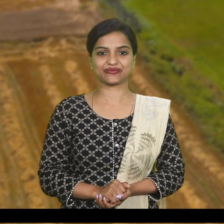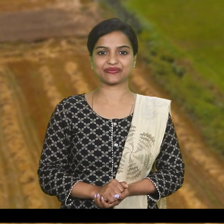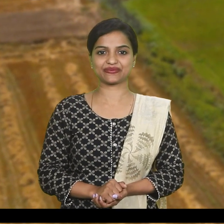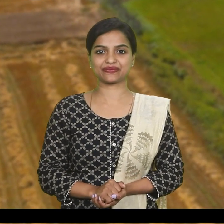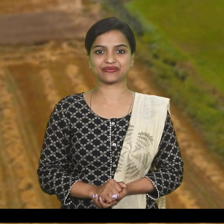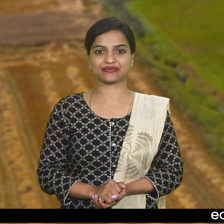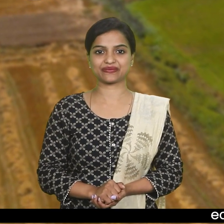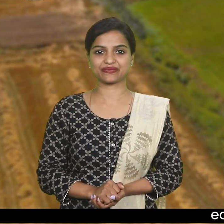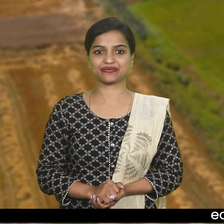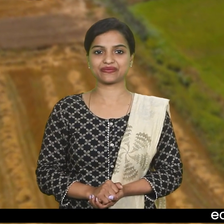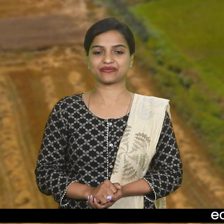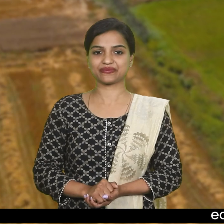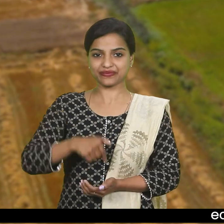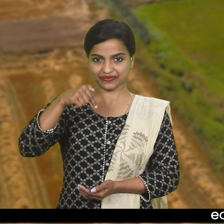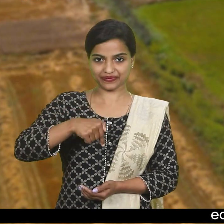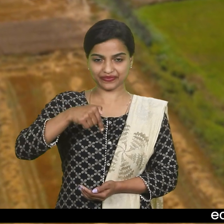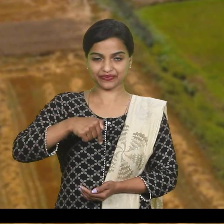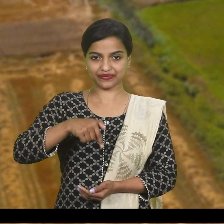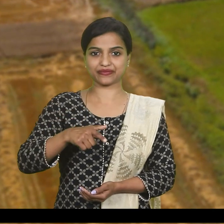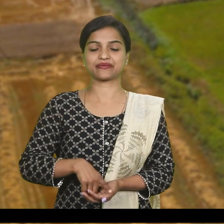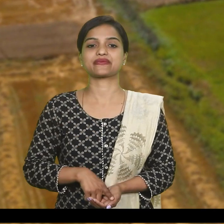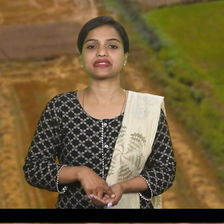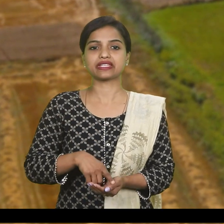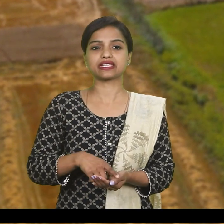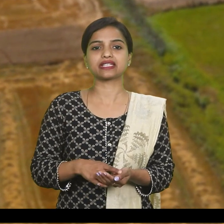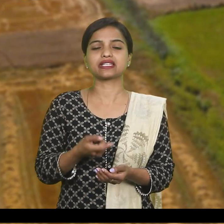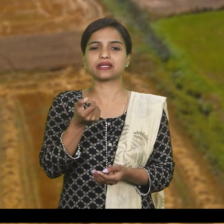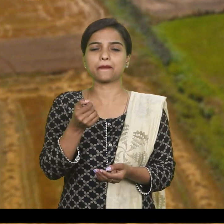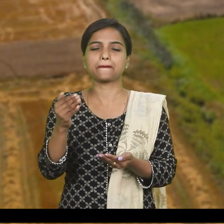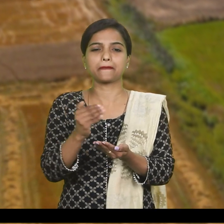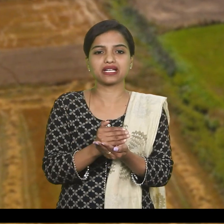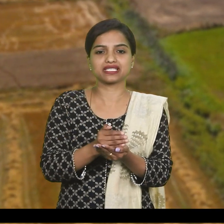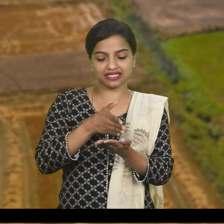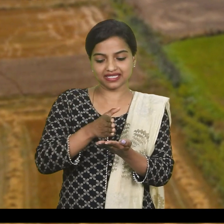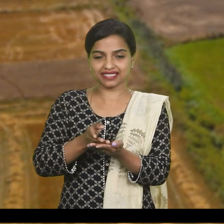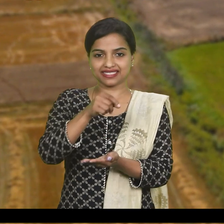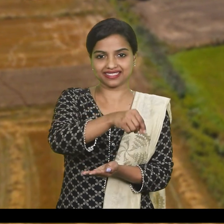It is the most economical method of sowing seeds.